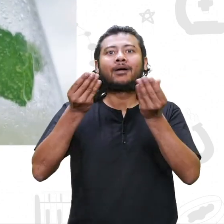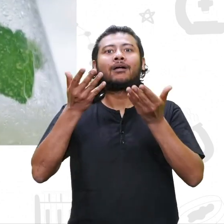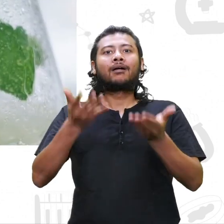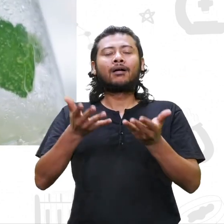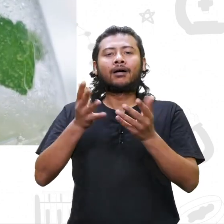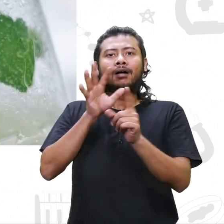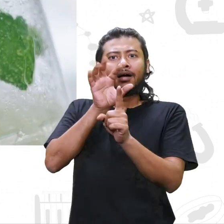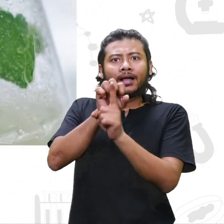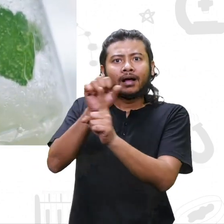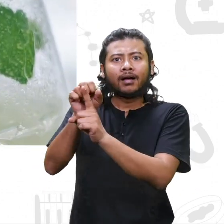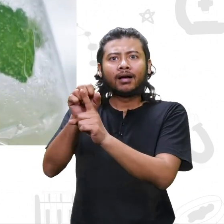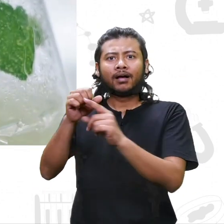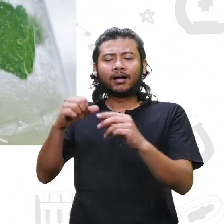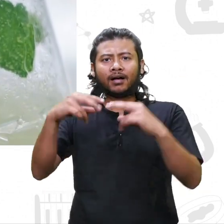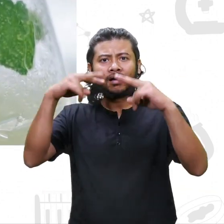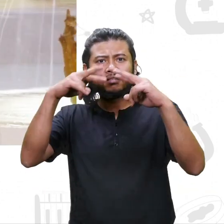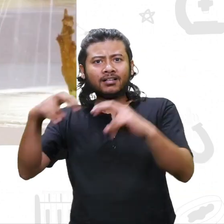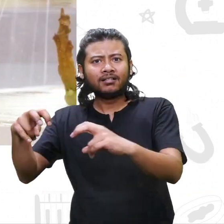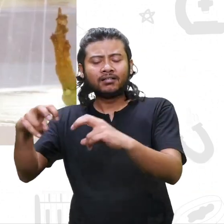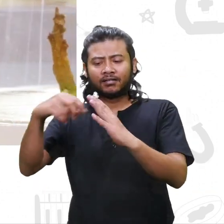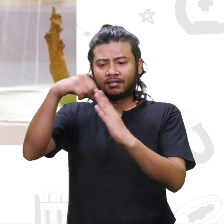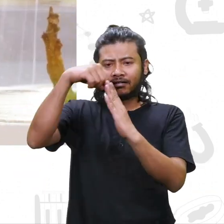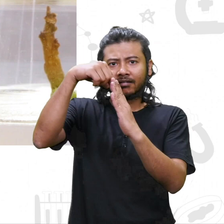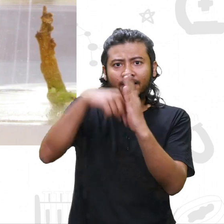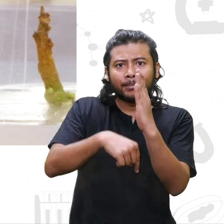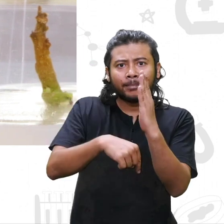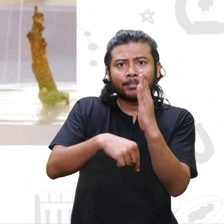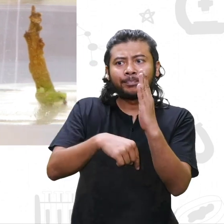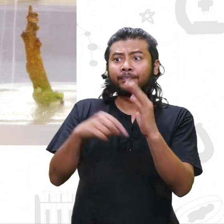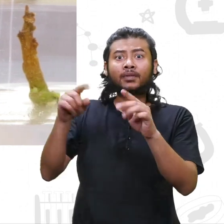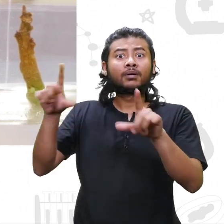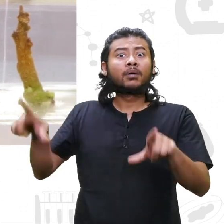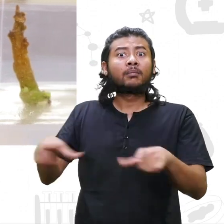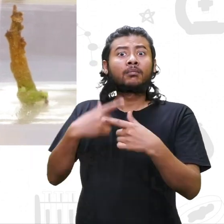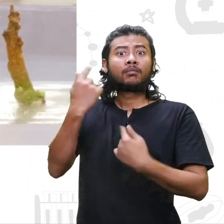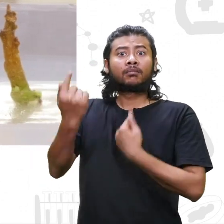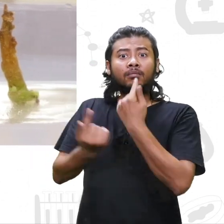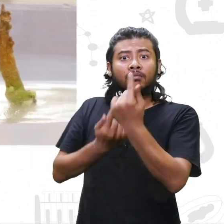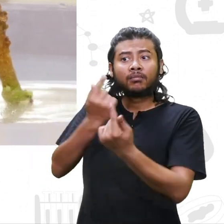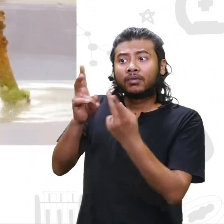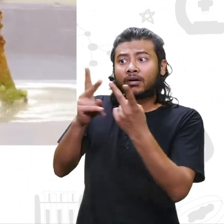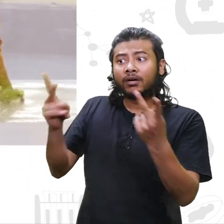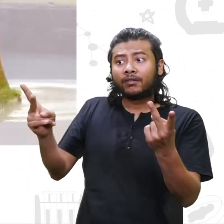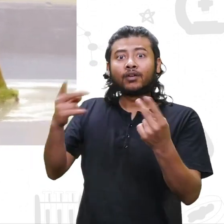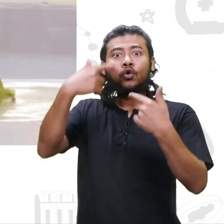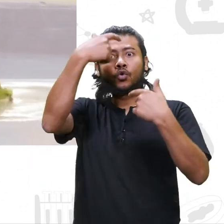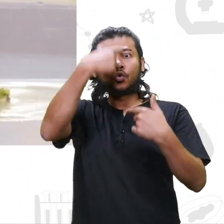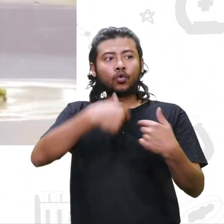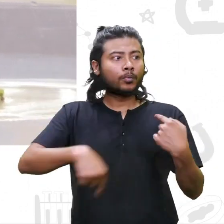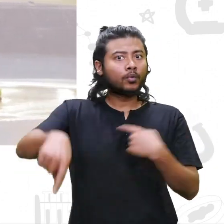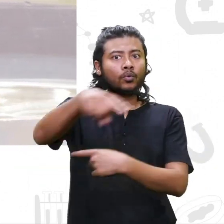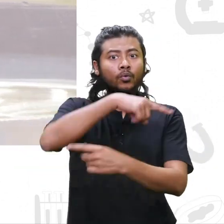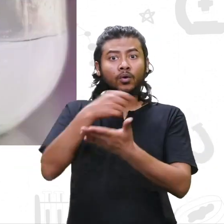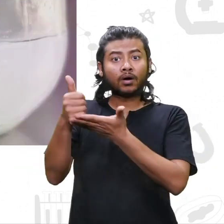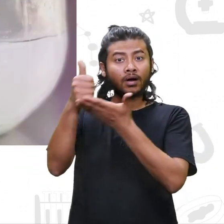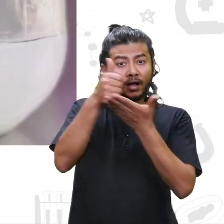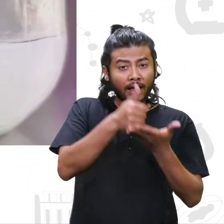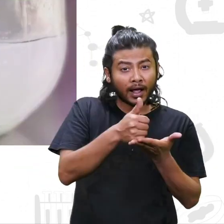many mysteries of plants, giving option to utilize maximum benefits of the plants. Among such